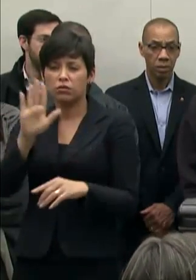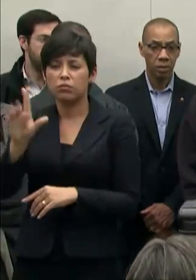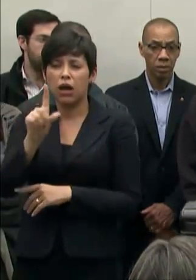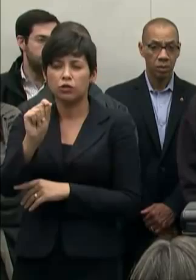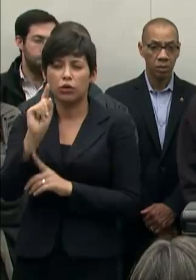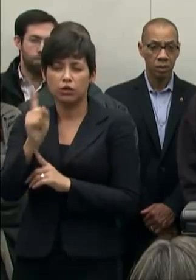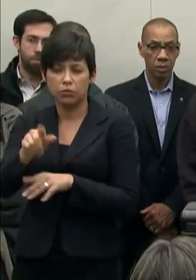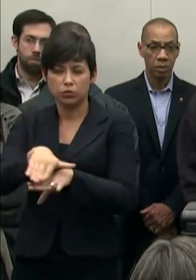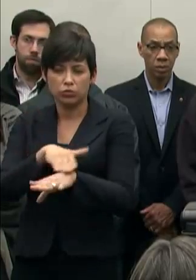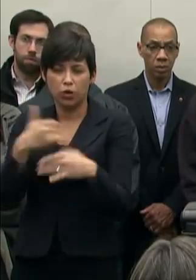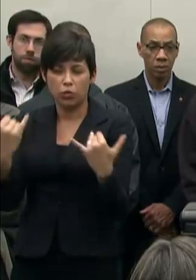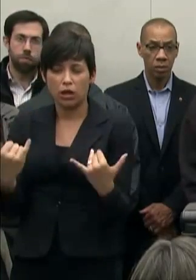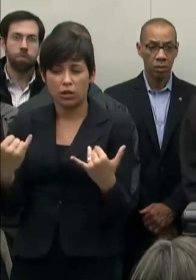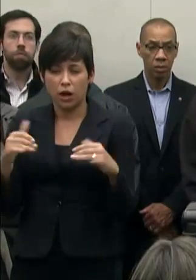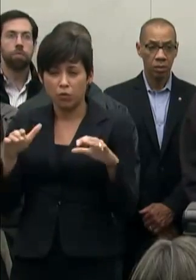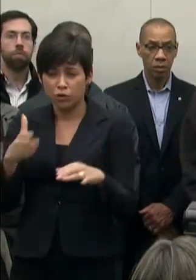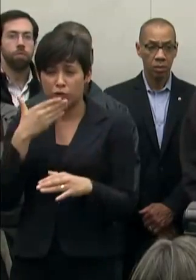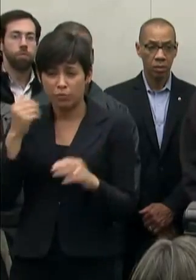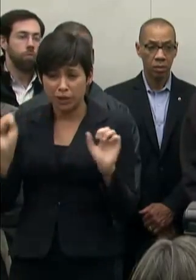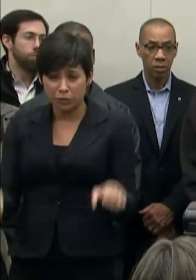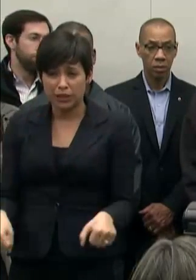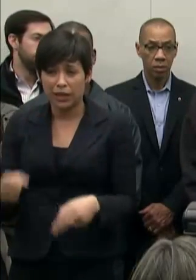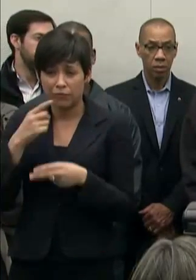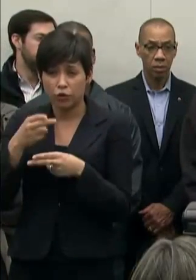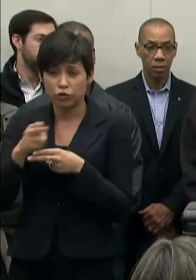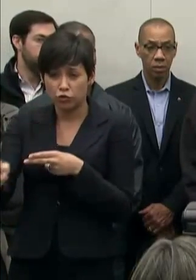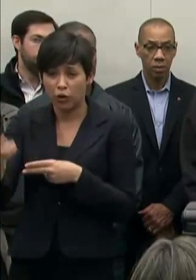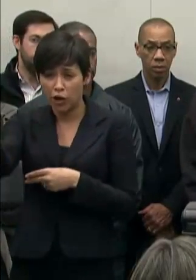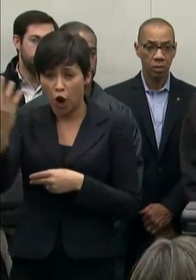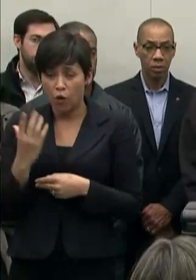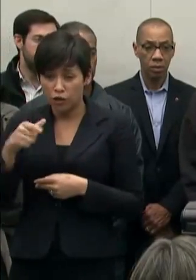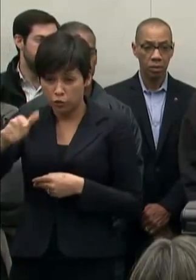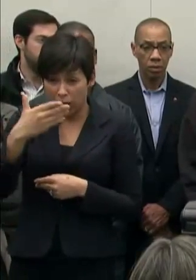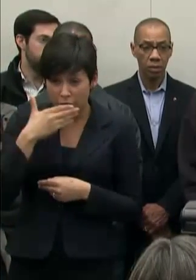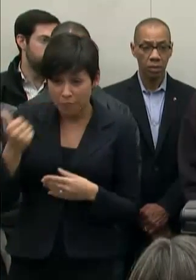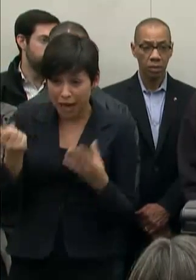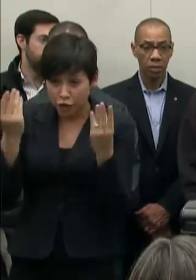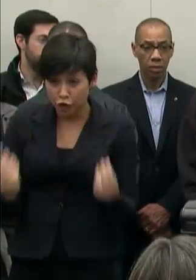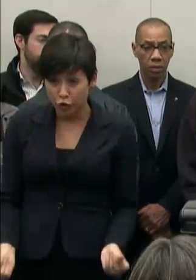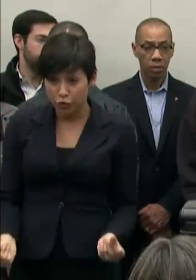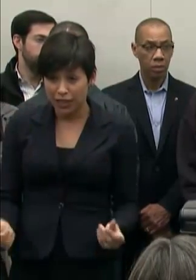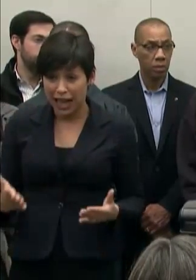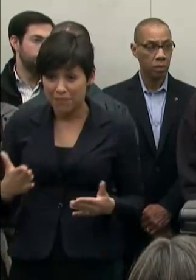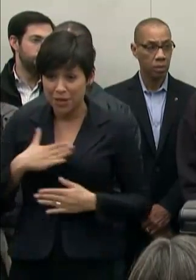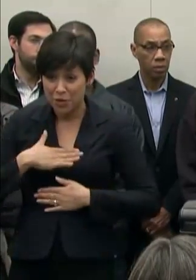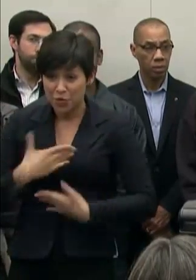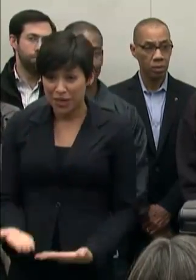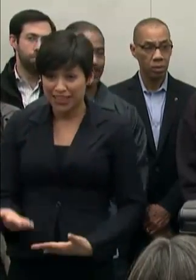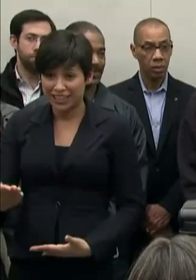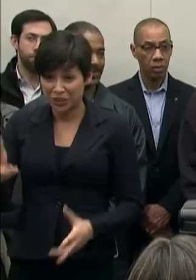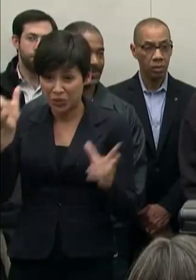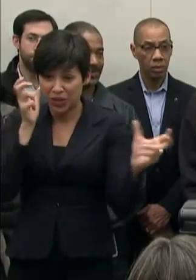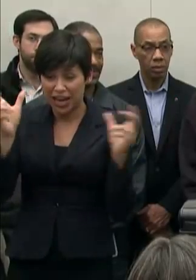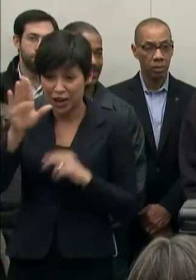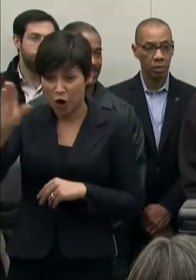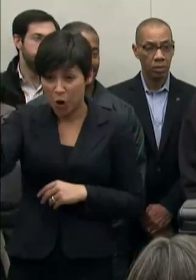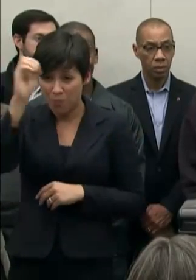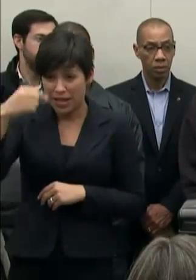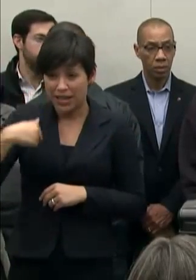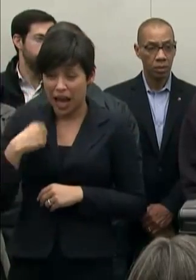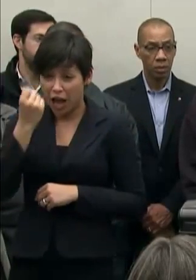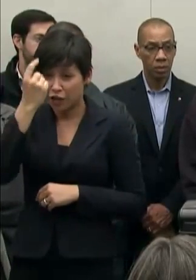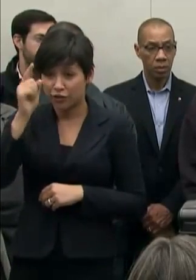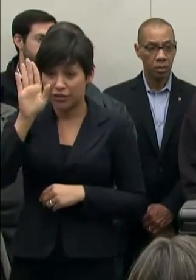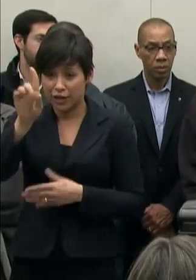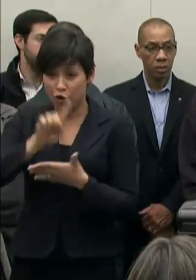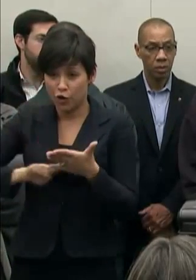slow, and we're doing the best we can, okay? So if you've got a better solution, we'd be happy to hear it. I understand your criticisms, and they're well